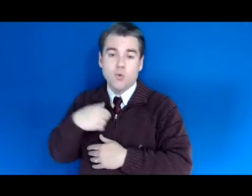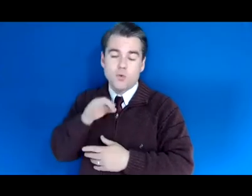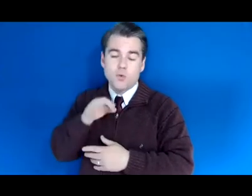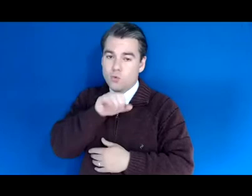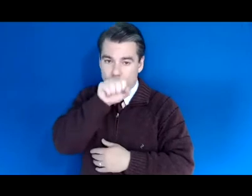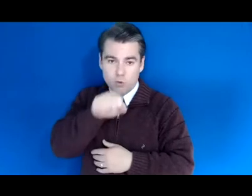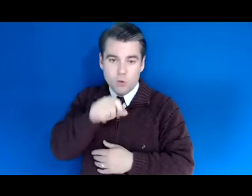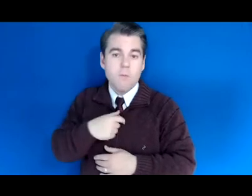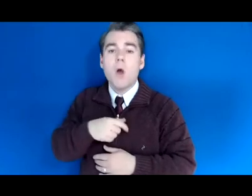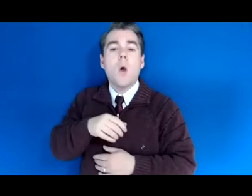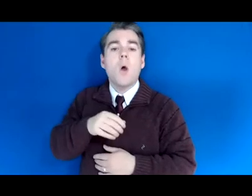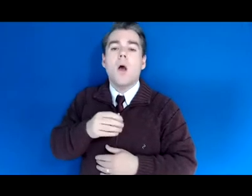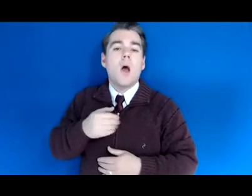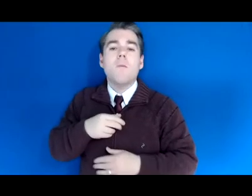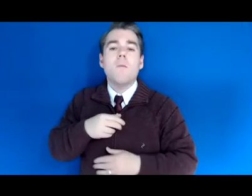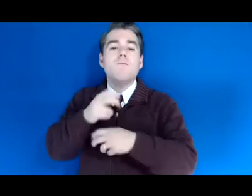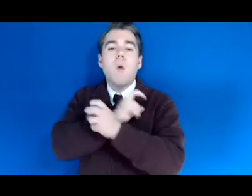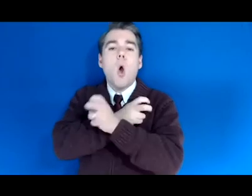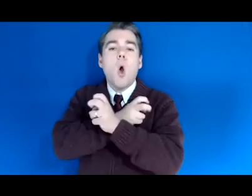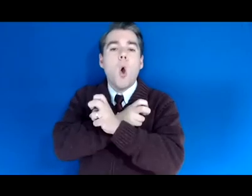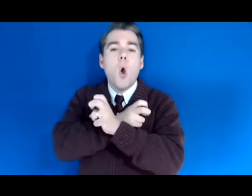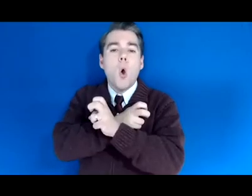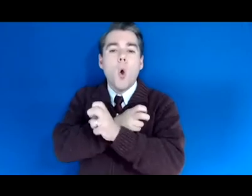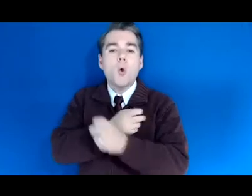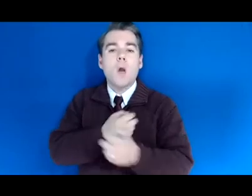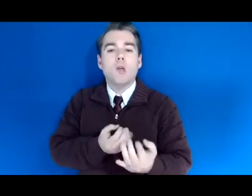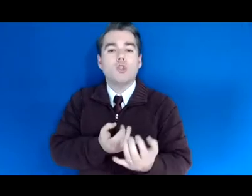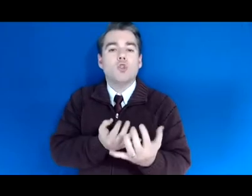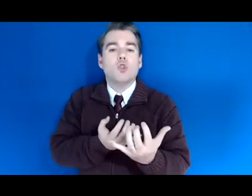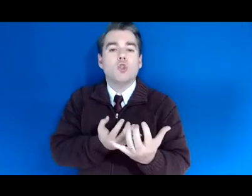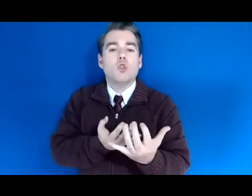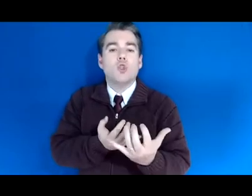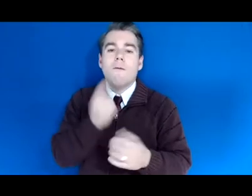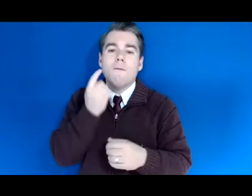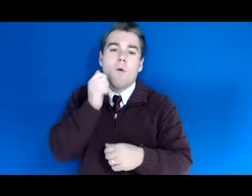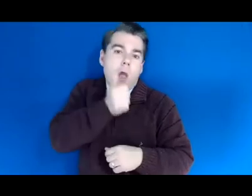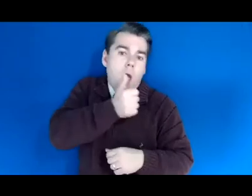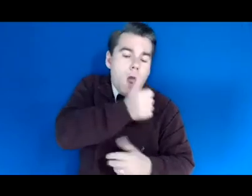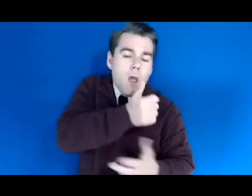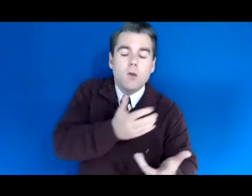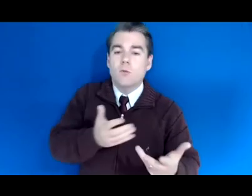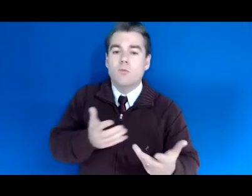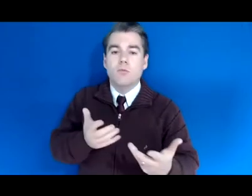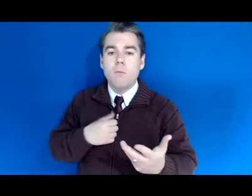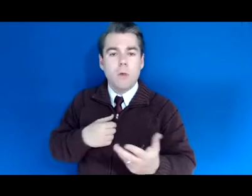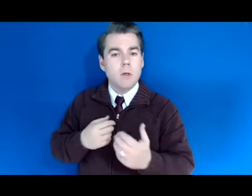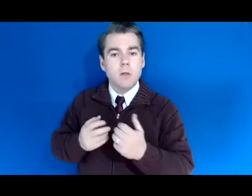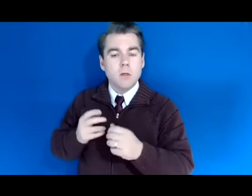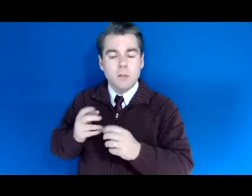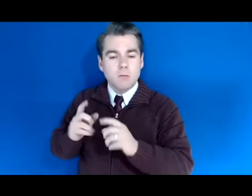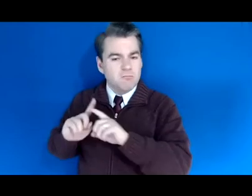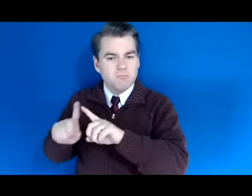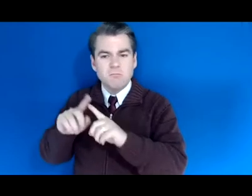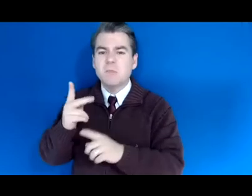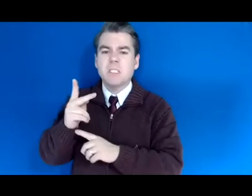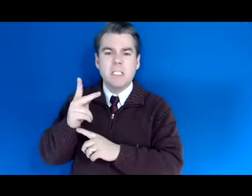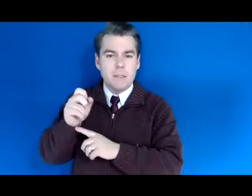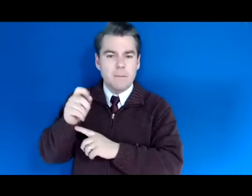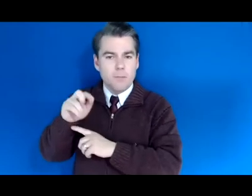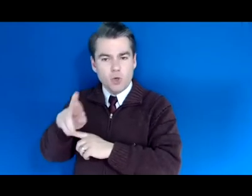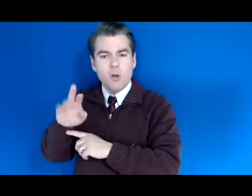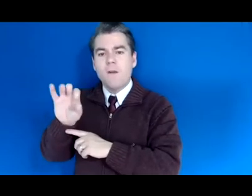for days. I ferment my own kefir and kombucha. I make my own soy-free